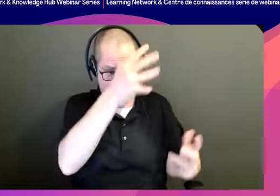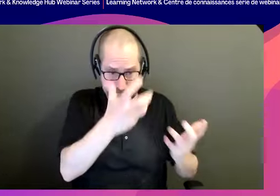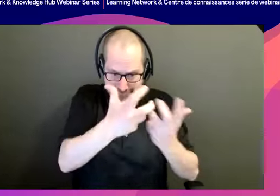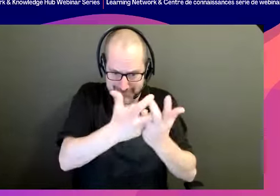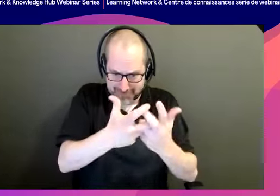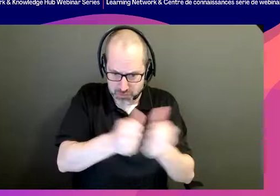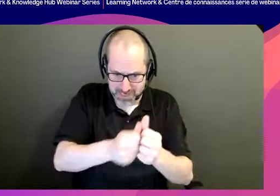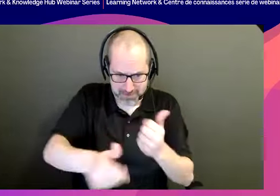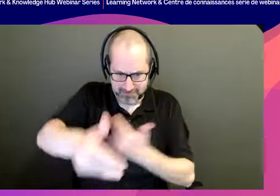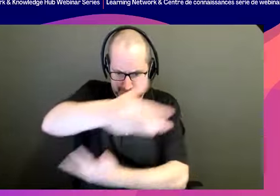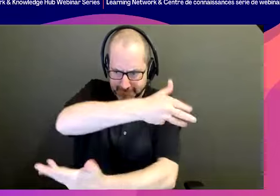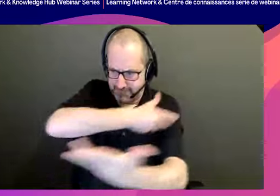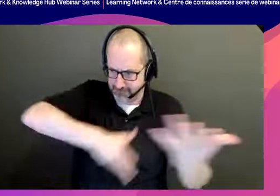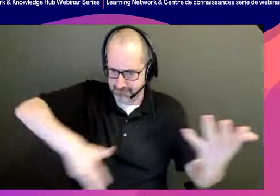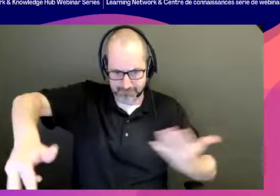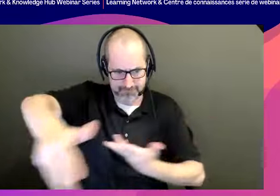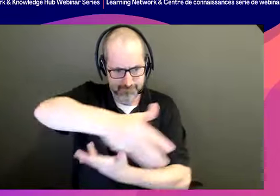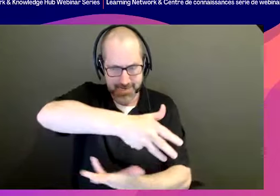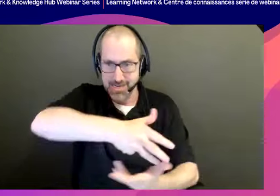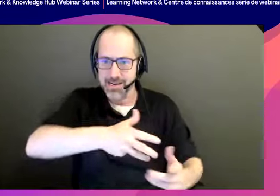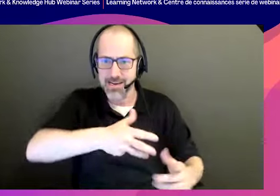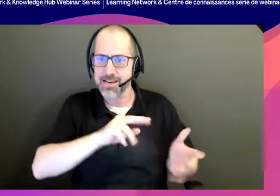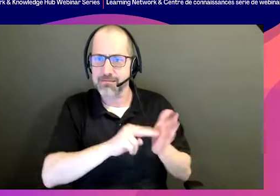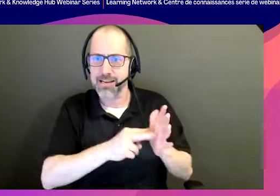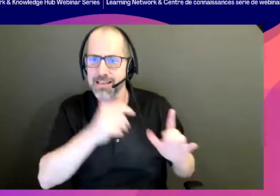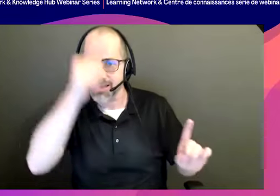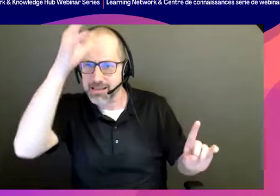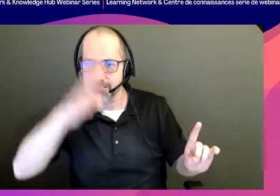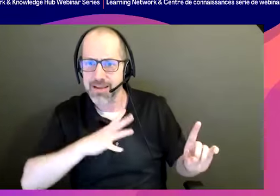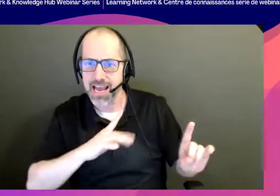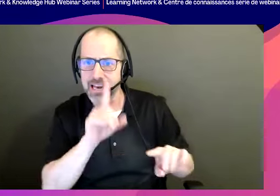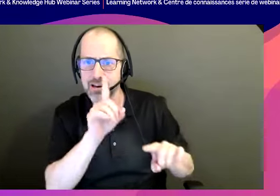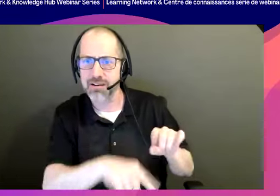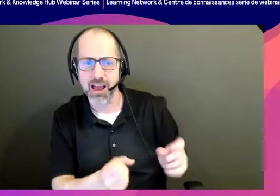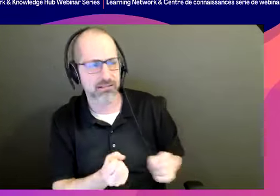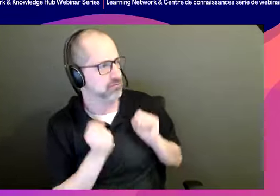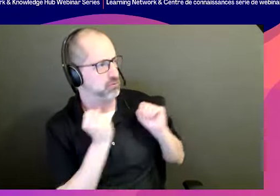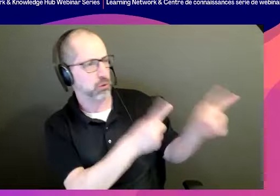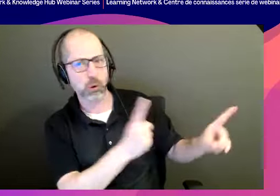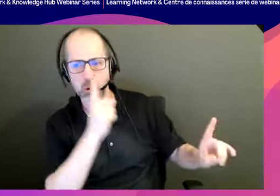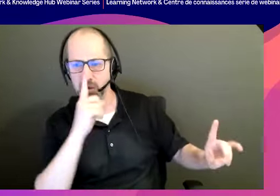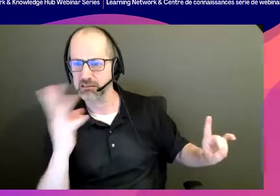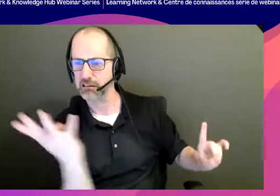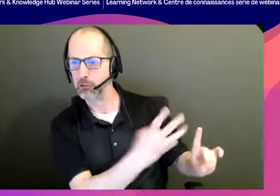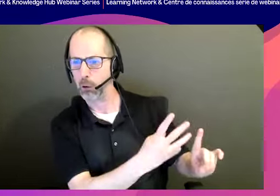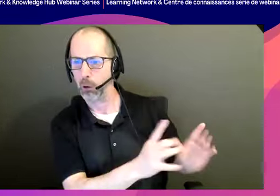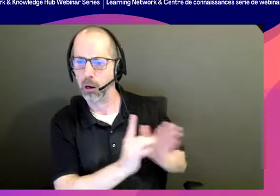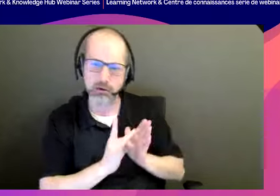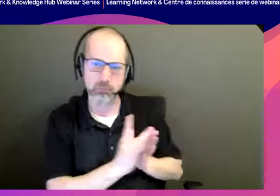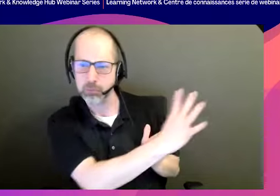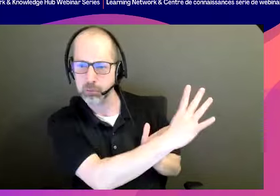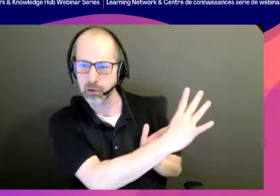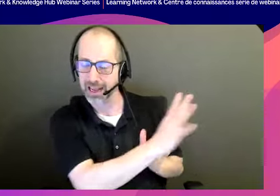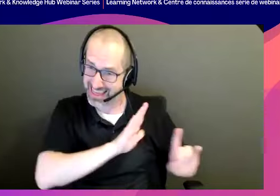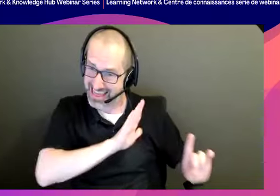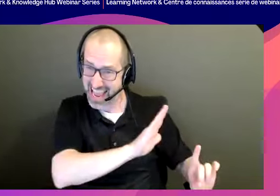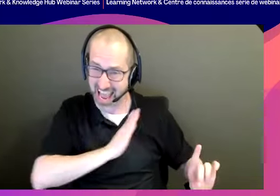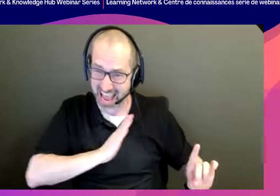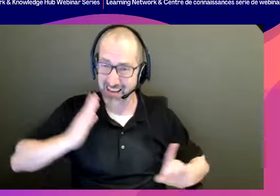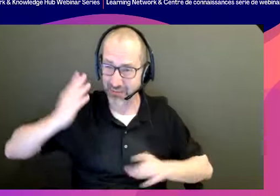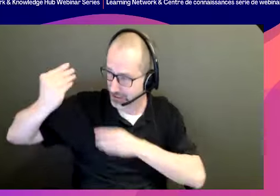throwaway people. They need support too, to undo some of the harm that's been done, the intergenerational harm through